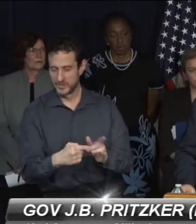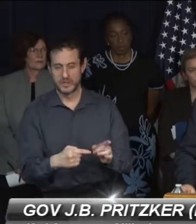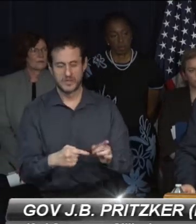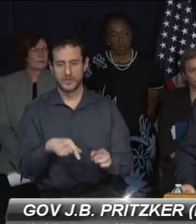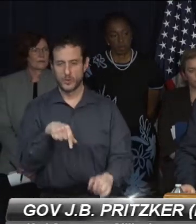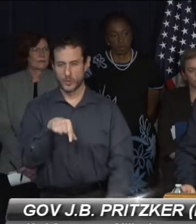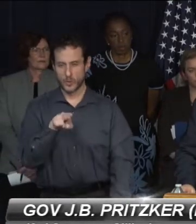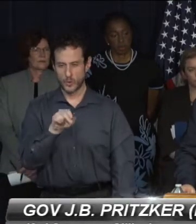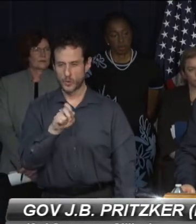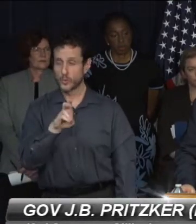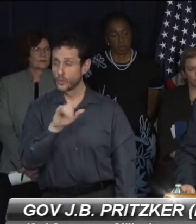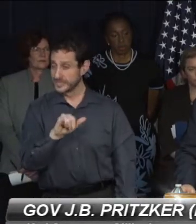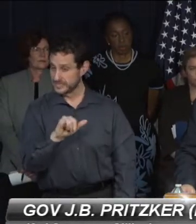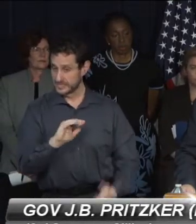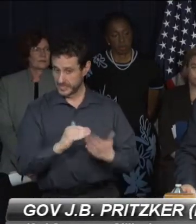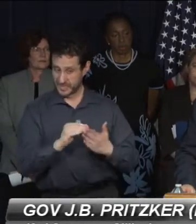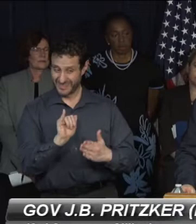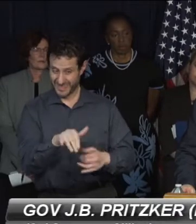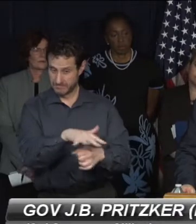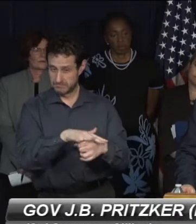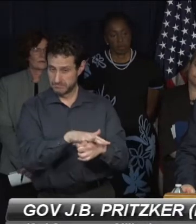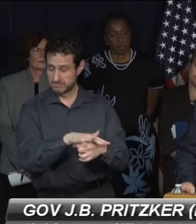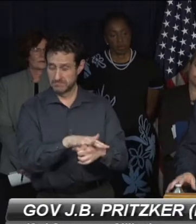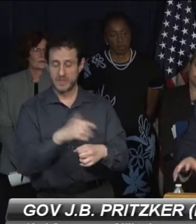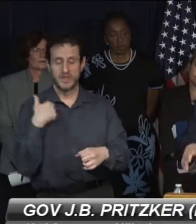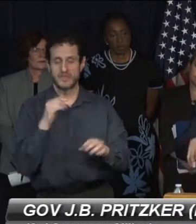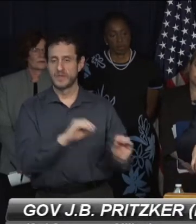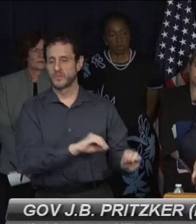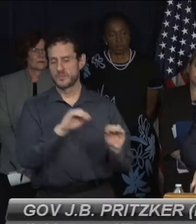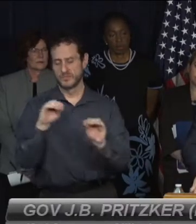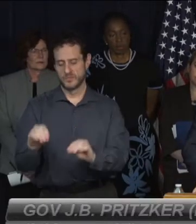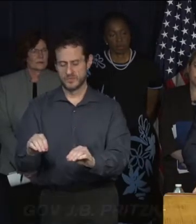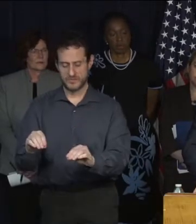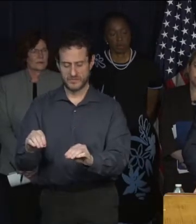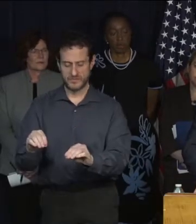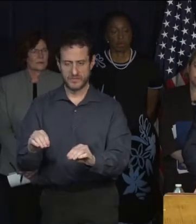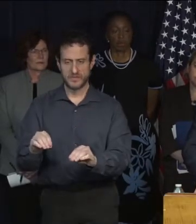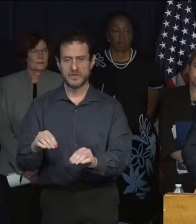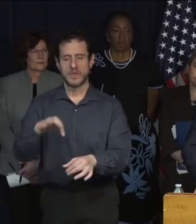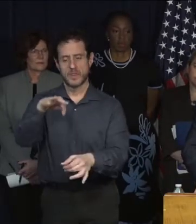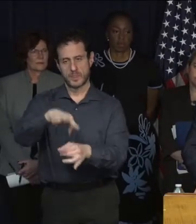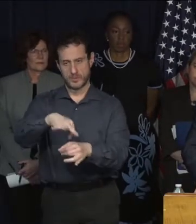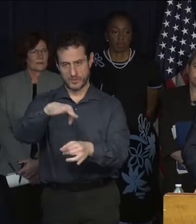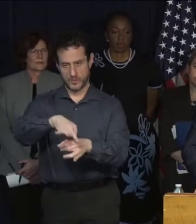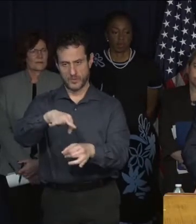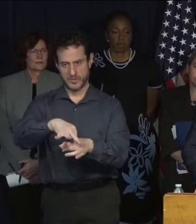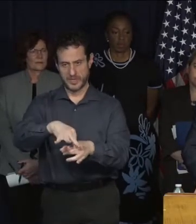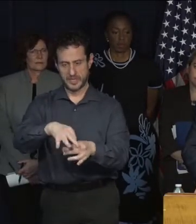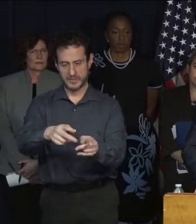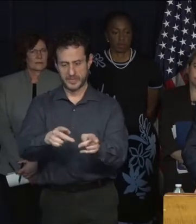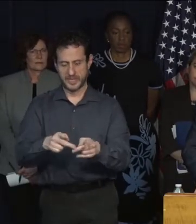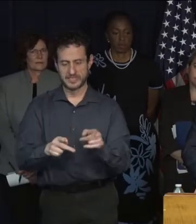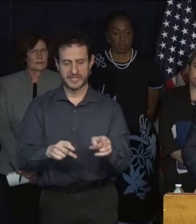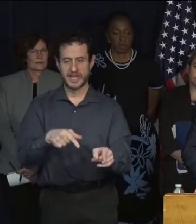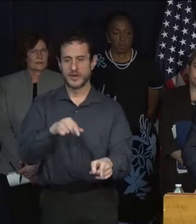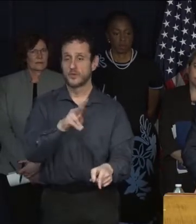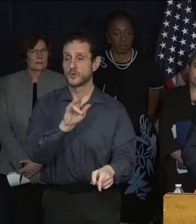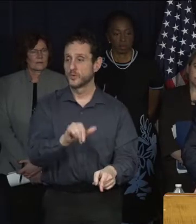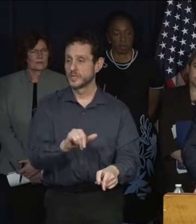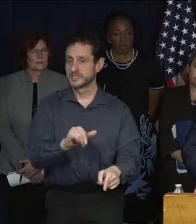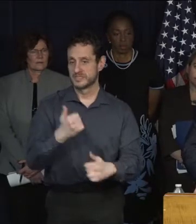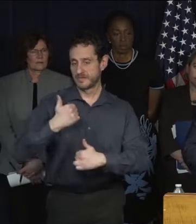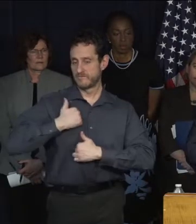Quincy is, that we move the polling station that is at the Quincy Veterans